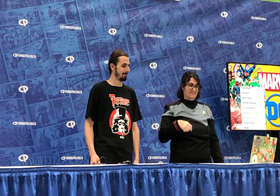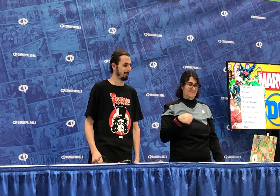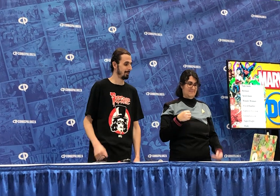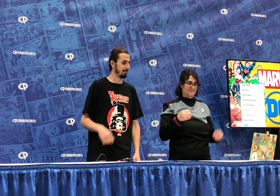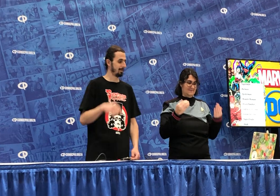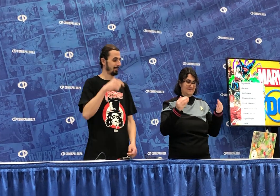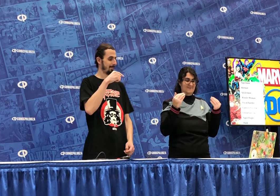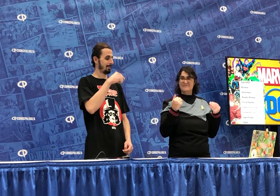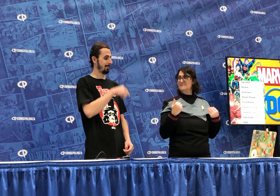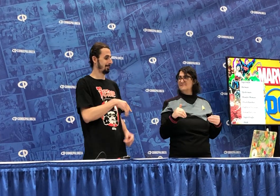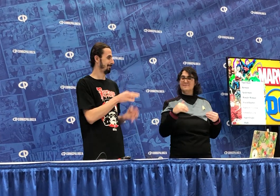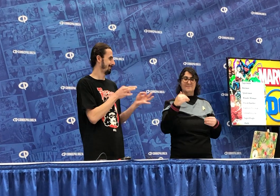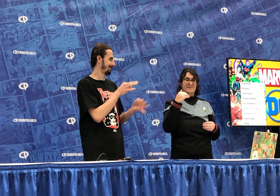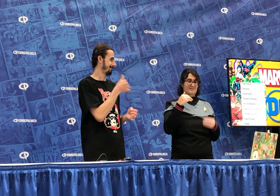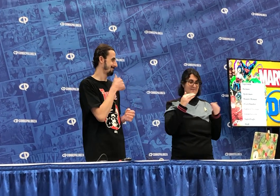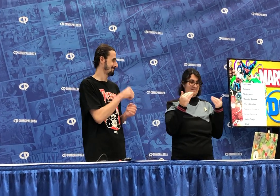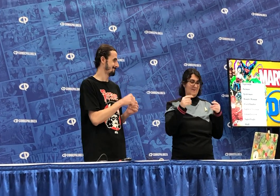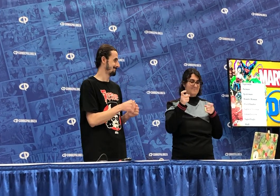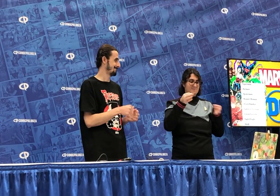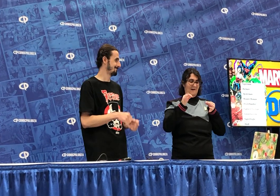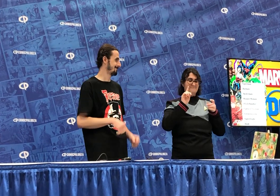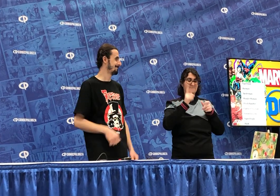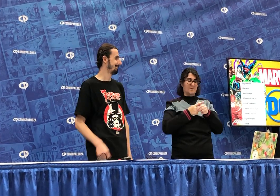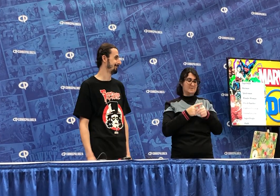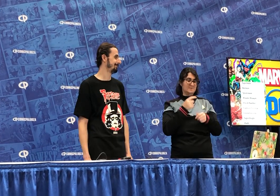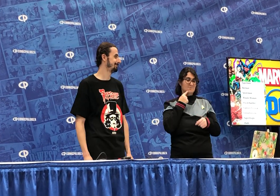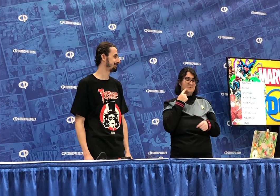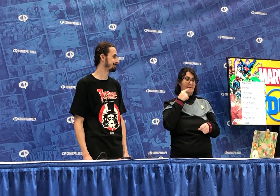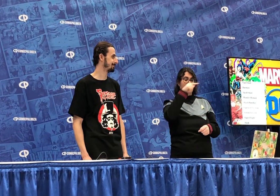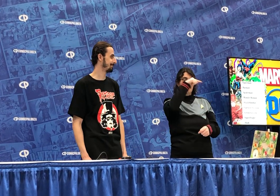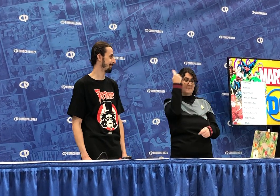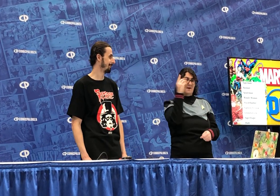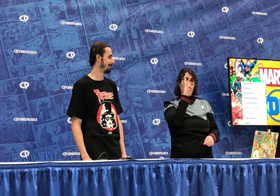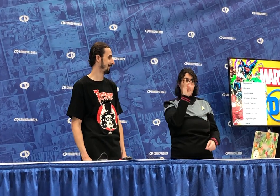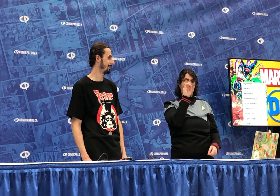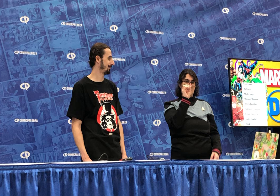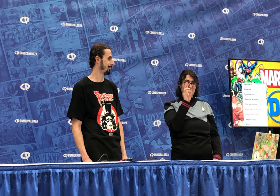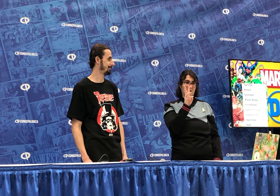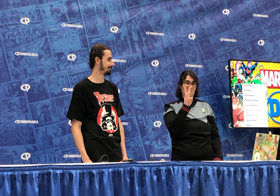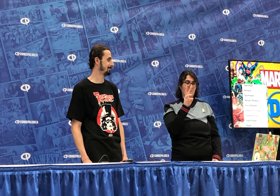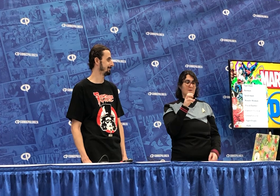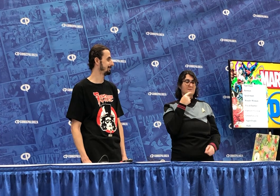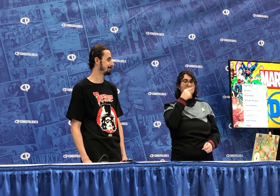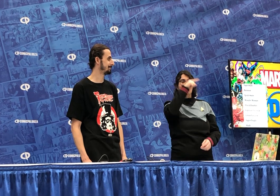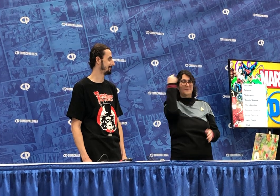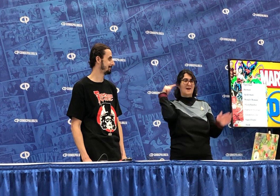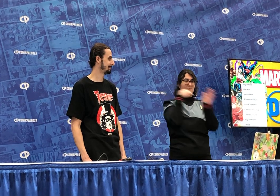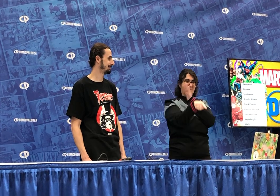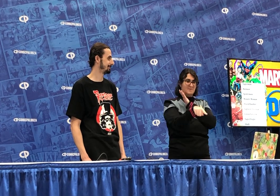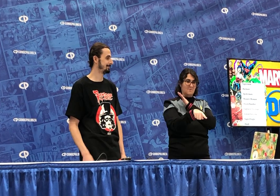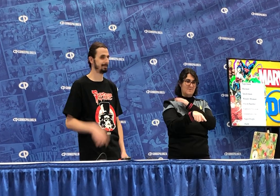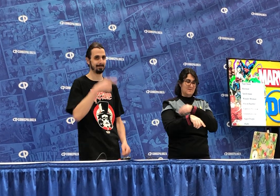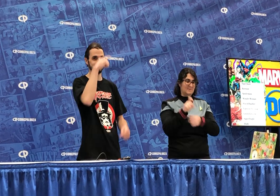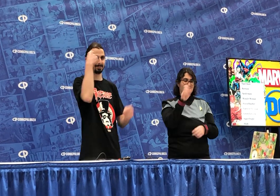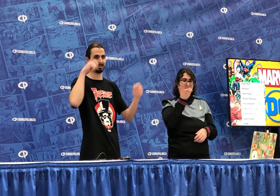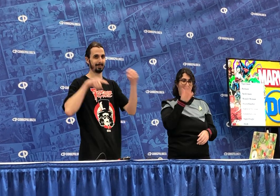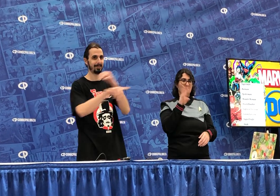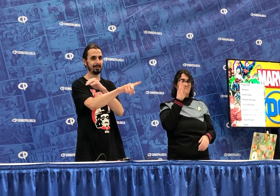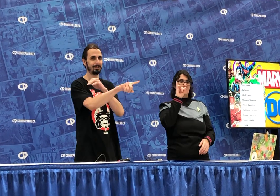Also, We have Black Widow here. It's black, and then you